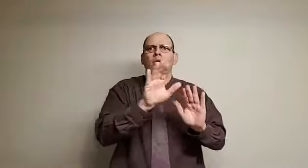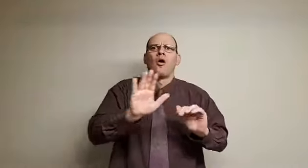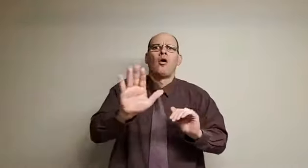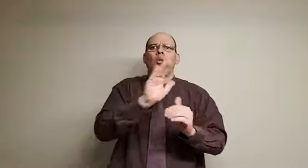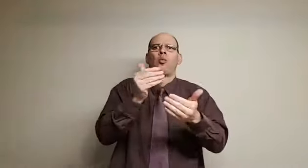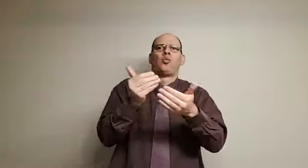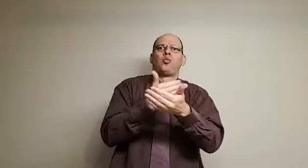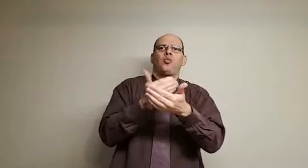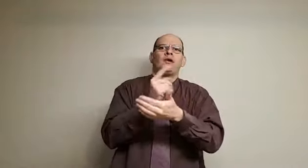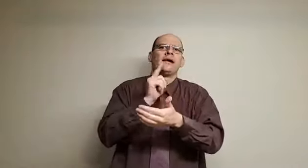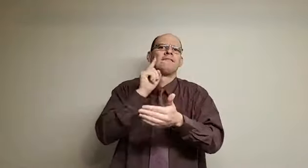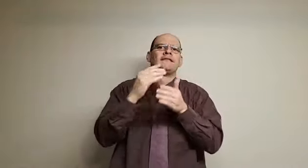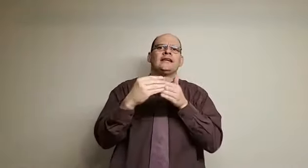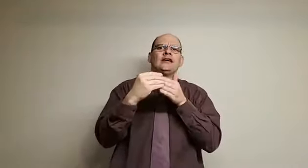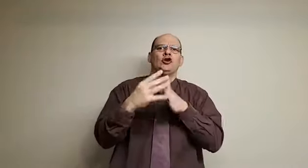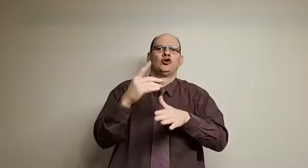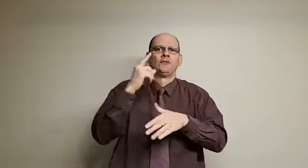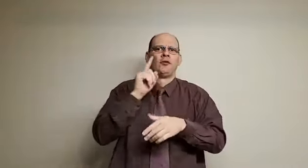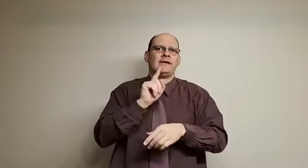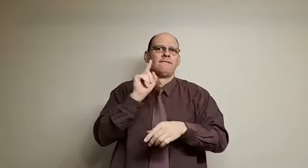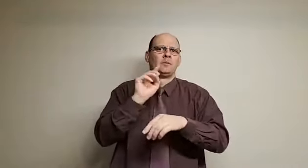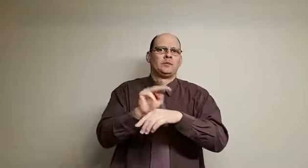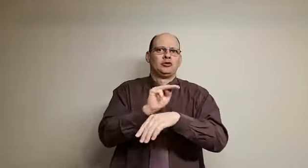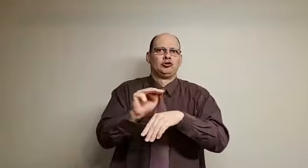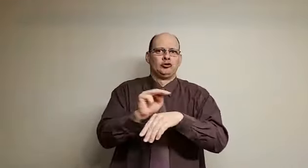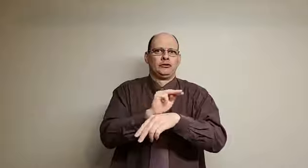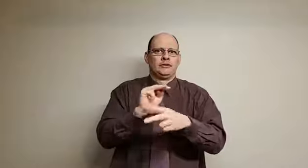and call deaf leaders into the ministry